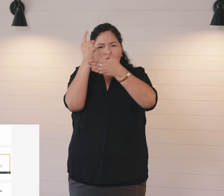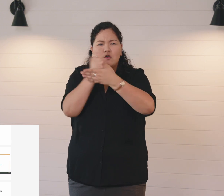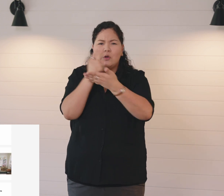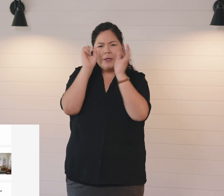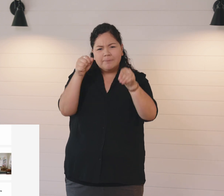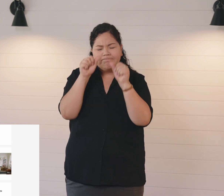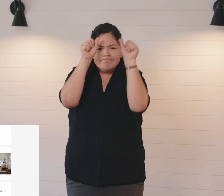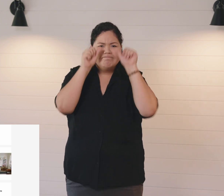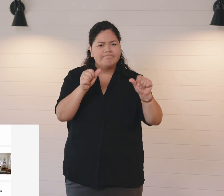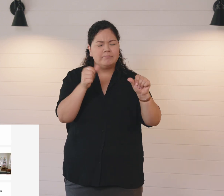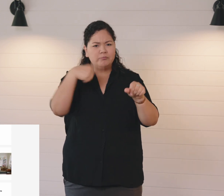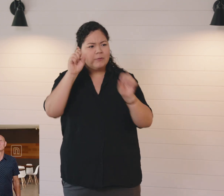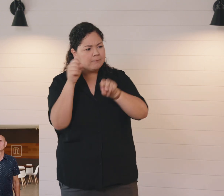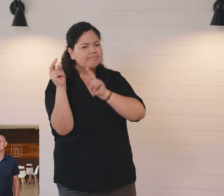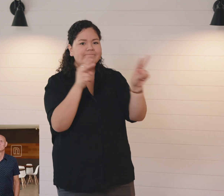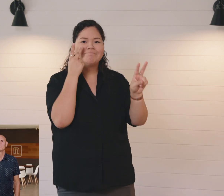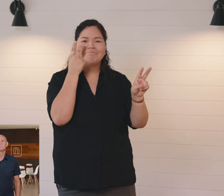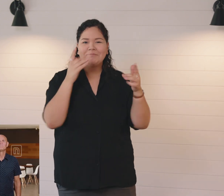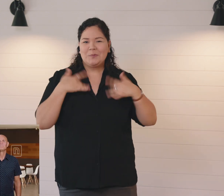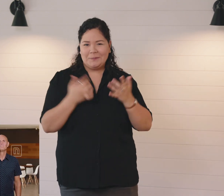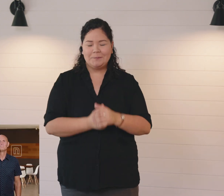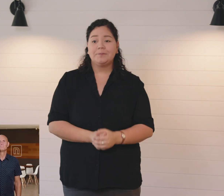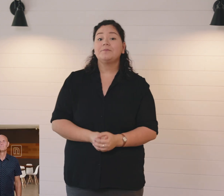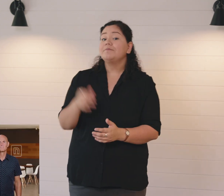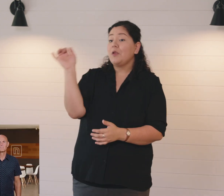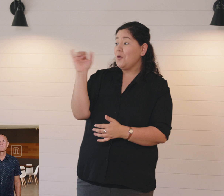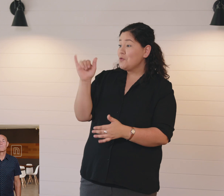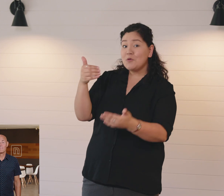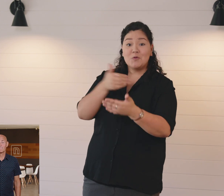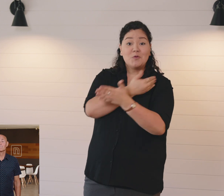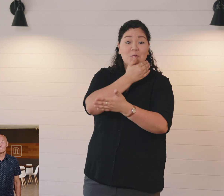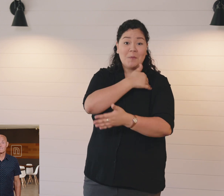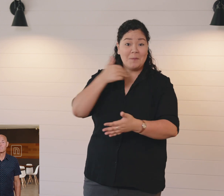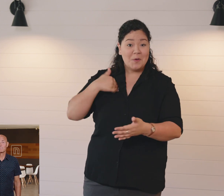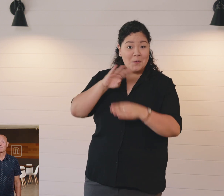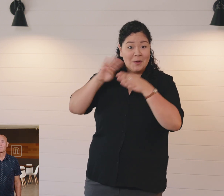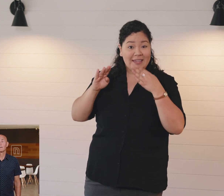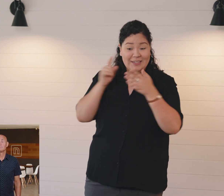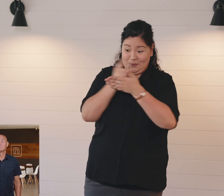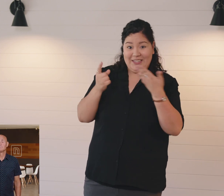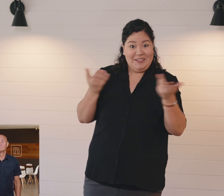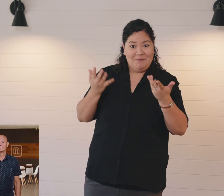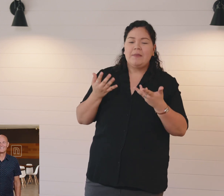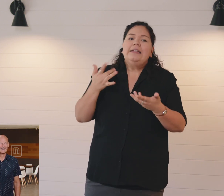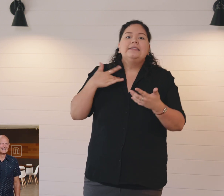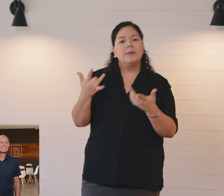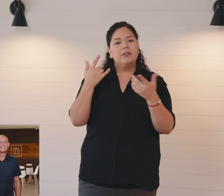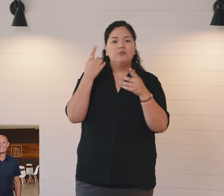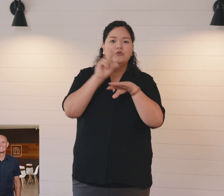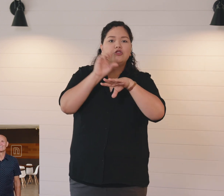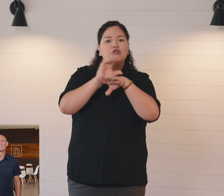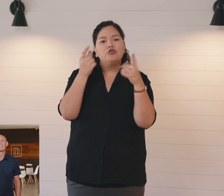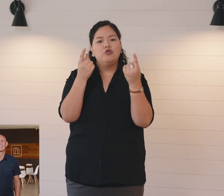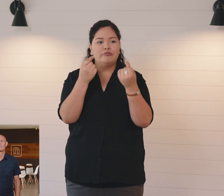want to head there today to see what they have for you. Right on. It's also a new member weekend at Northview, and we would normally have you stand up and we'd cheer and clap